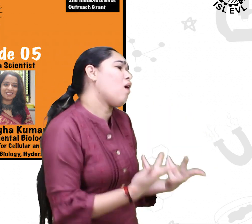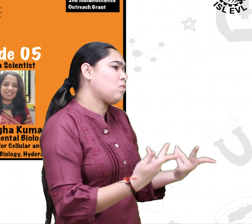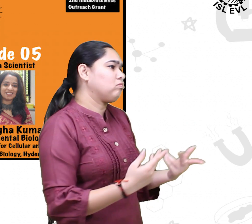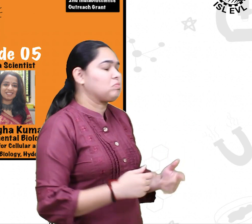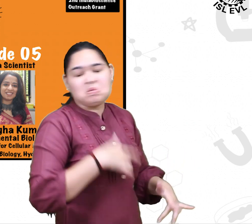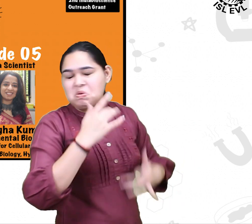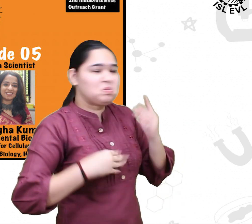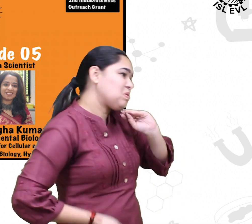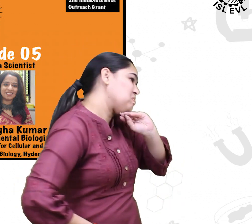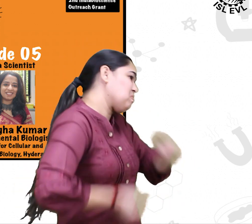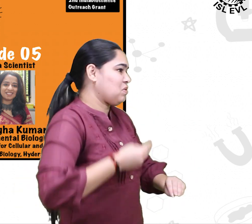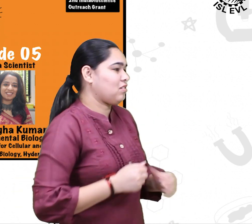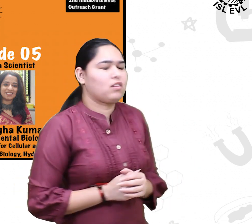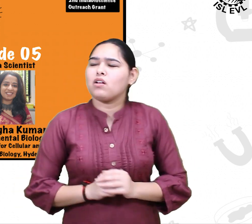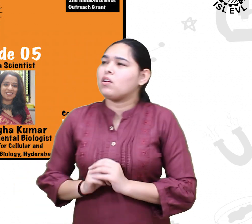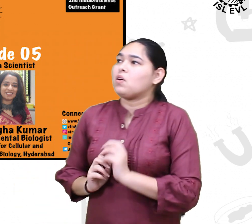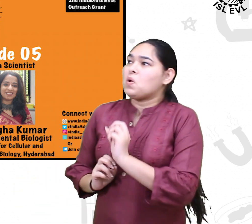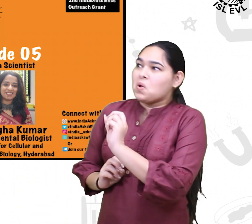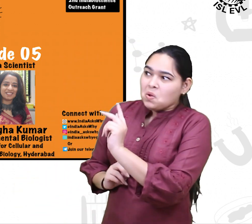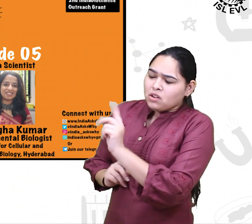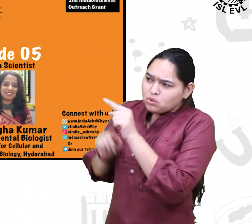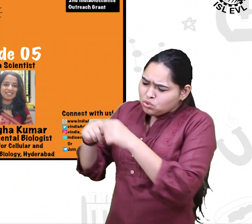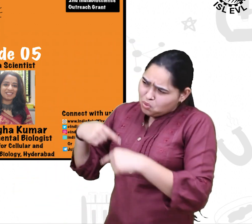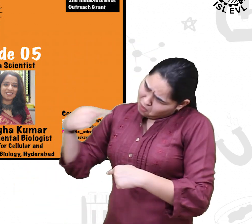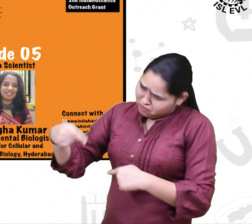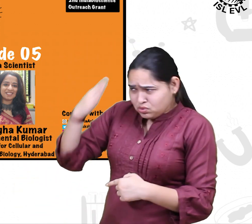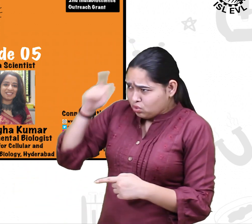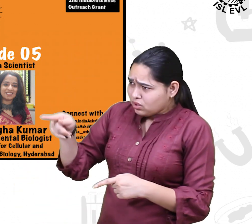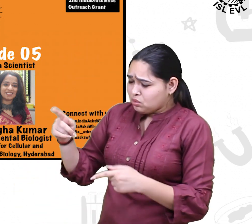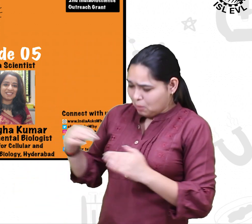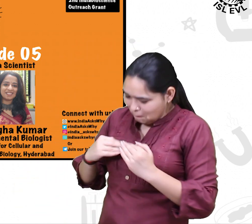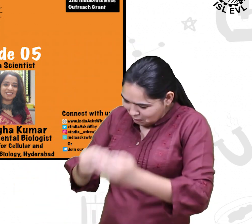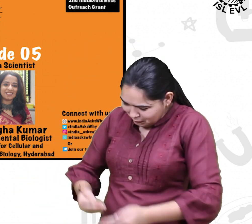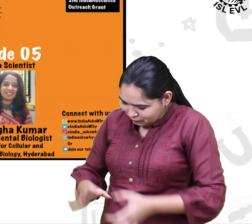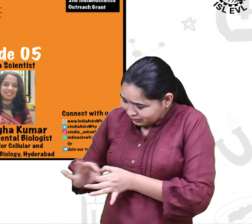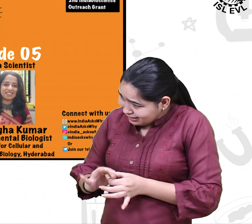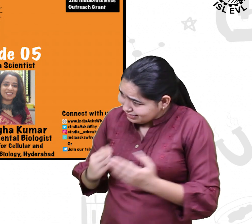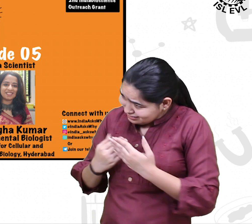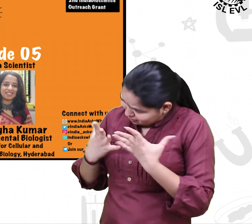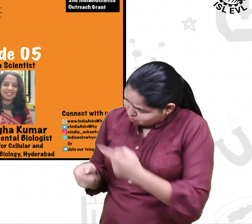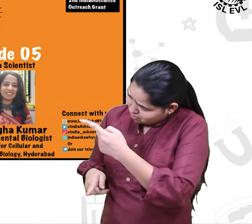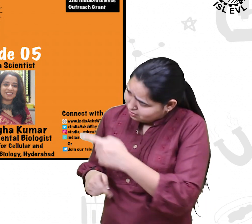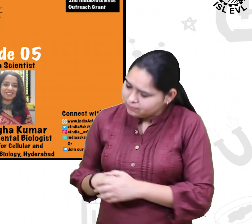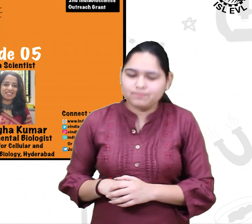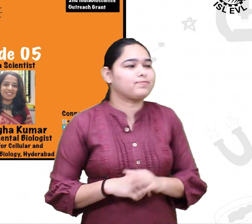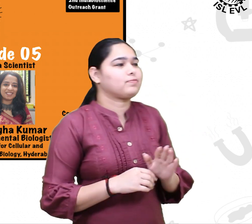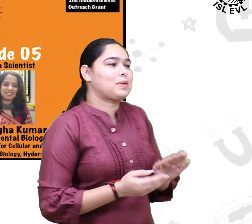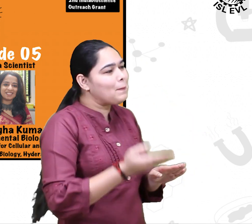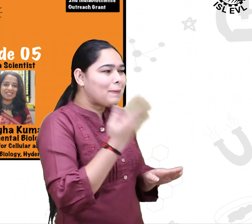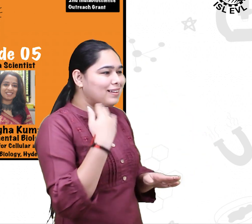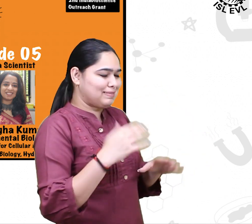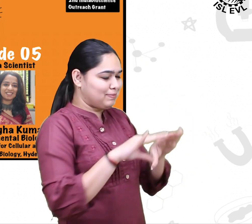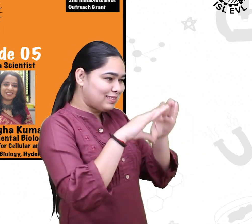other? Did you always know that you wanted to study this? So till high school, till class 12, I